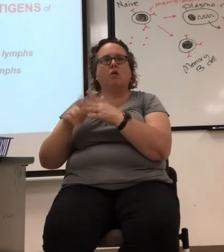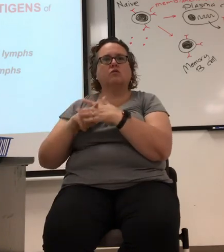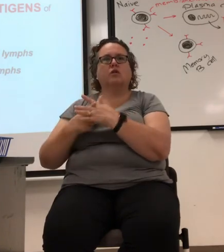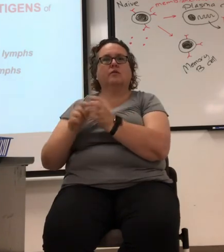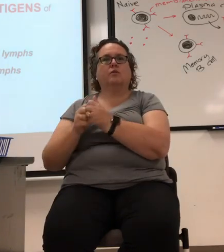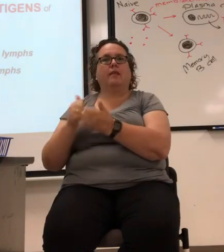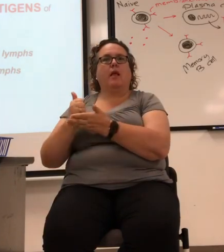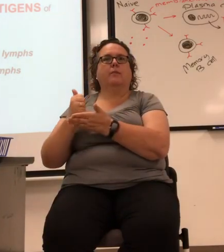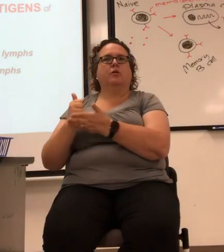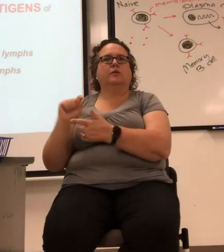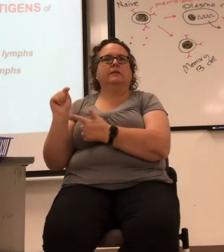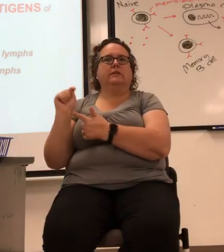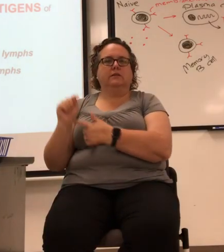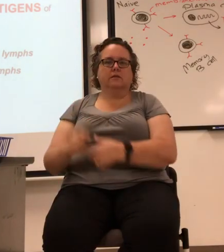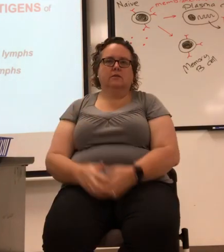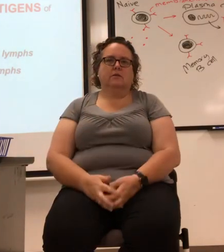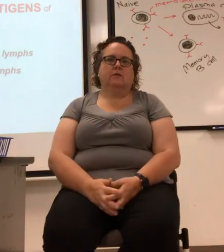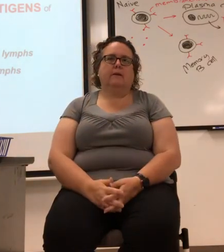Ts.